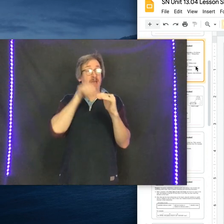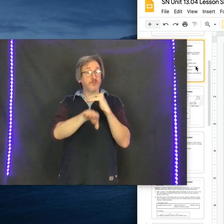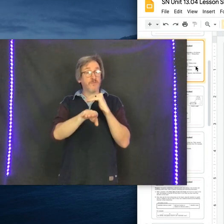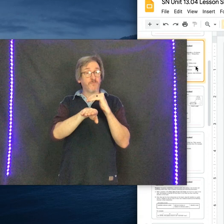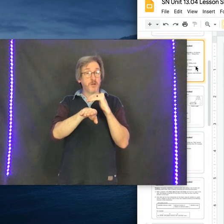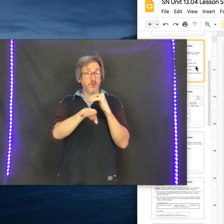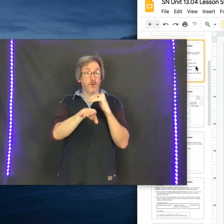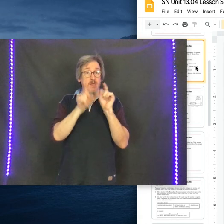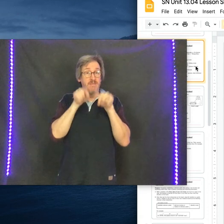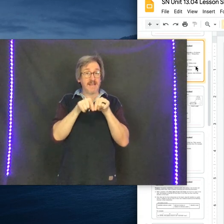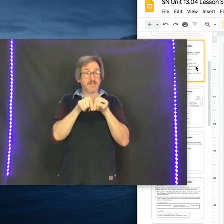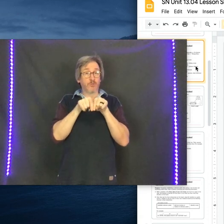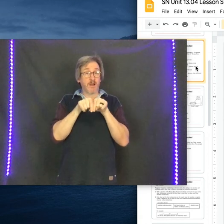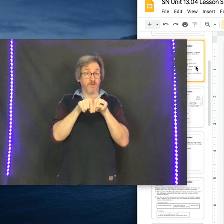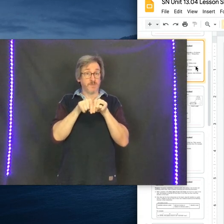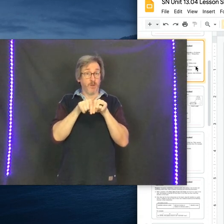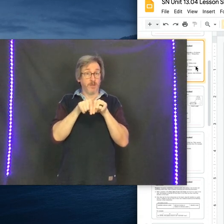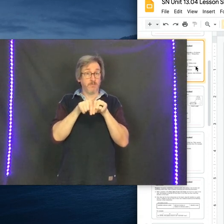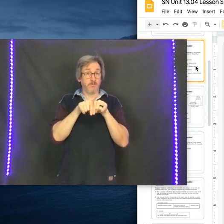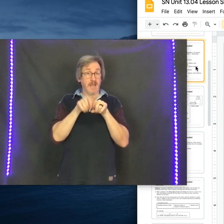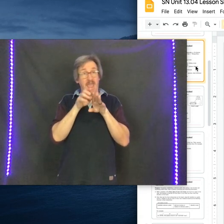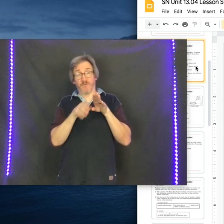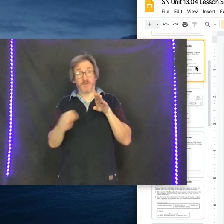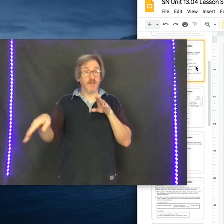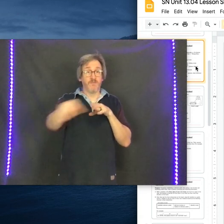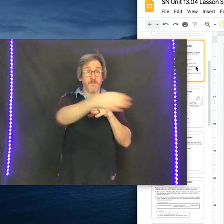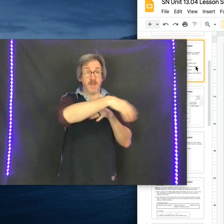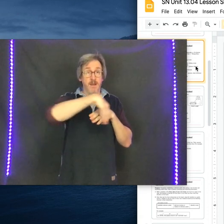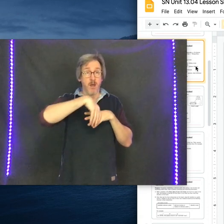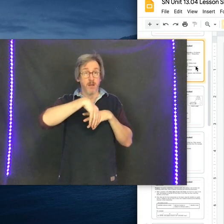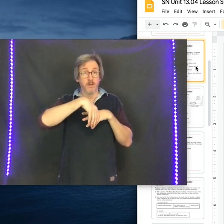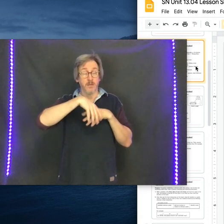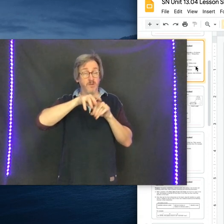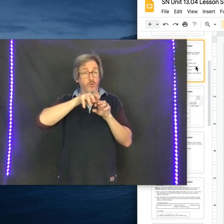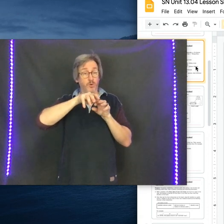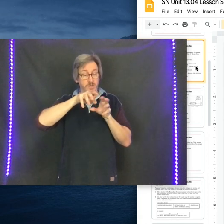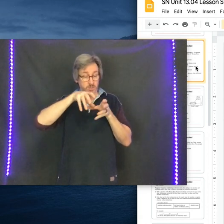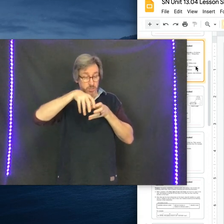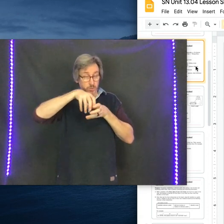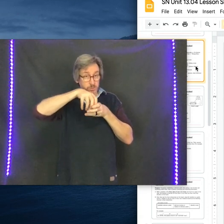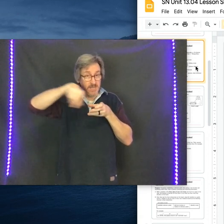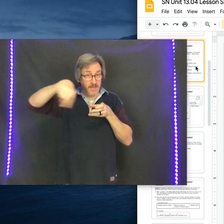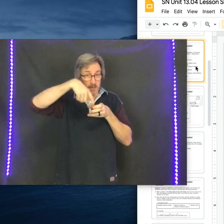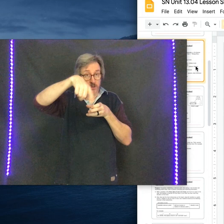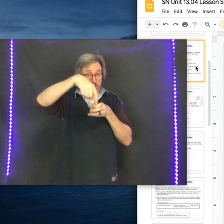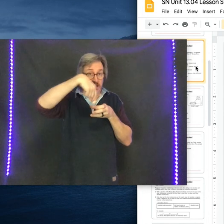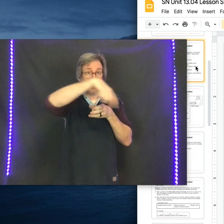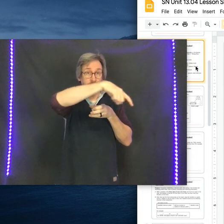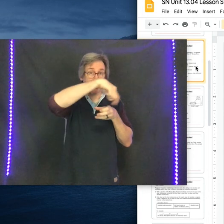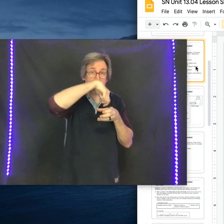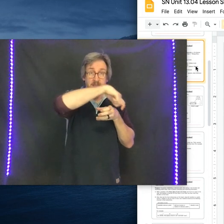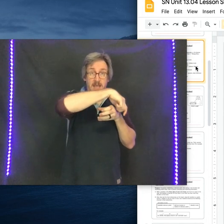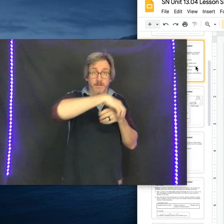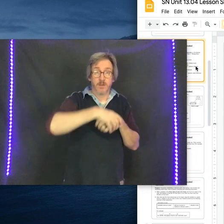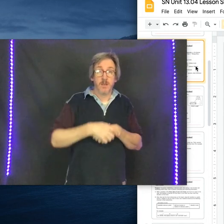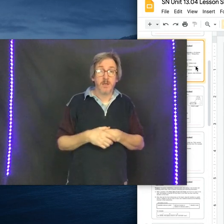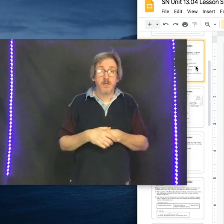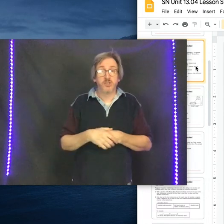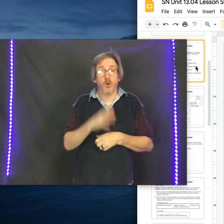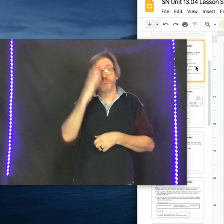So when we enter the front door, that's our reference point. Everything from then on, we're going to use in relationship to